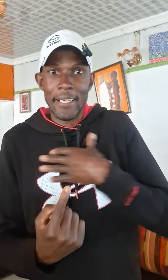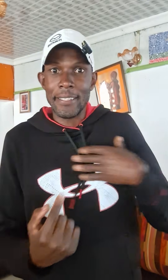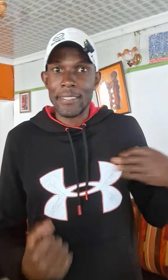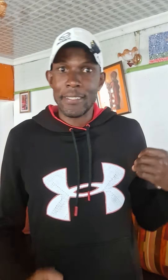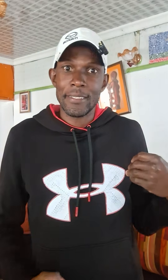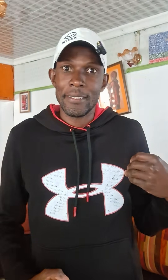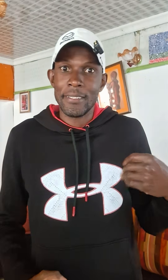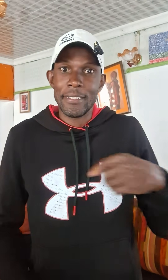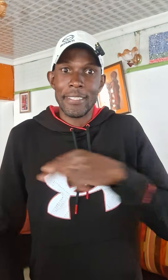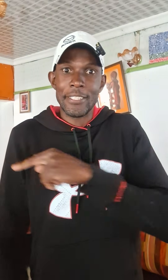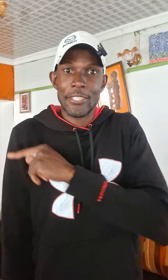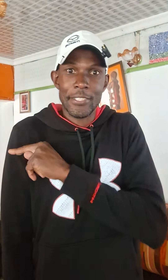and nature.